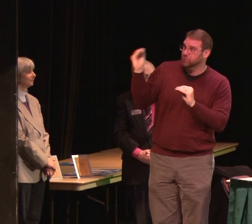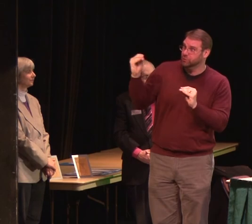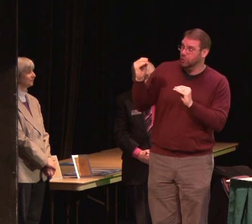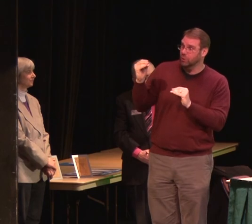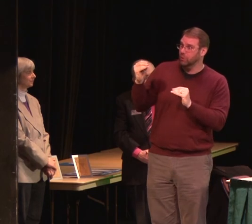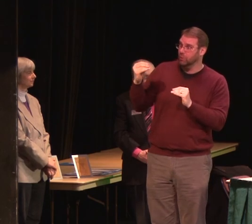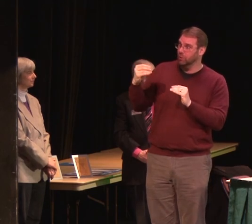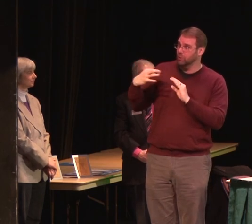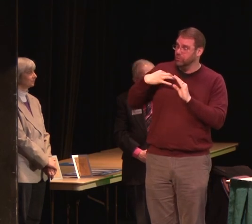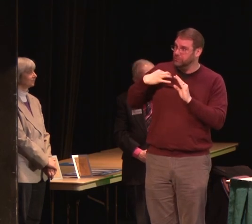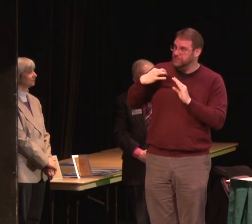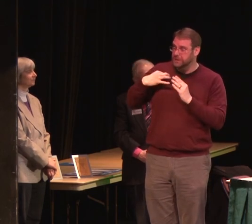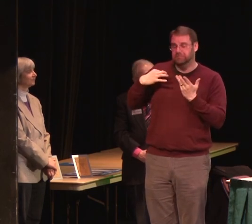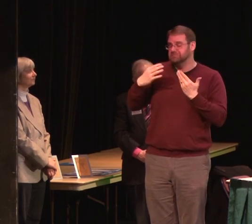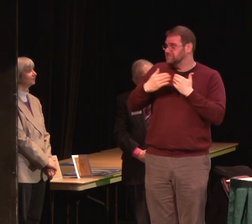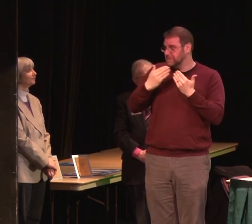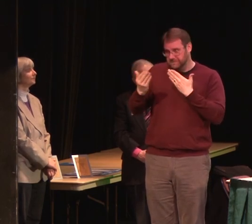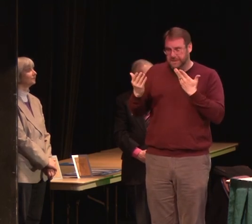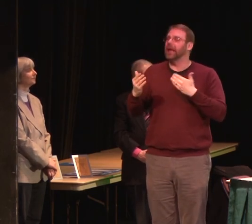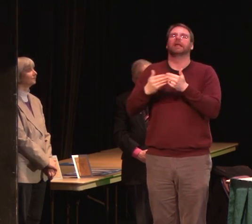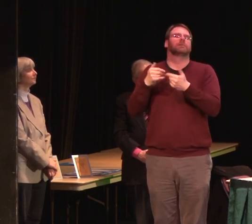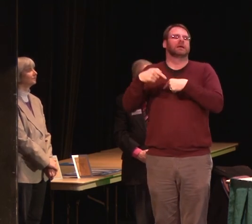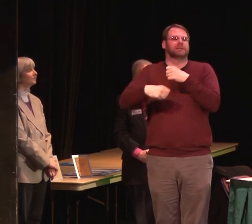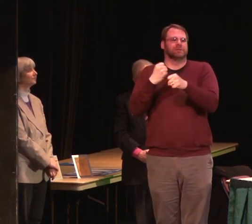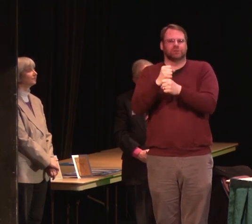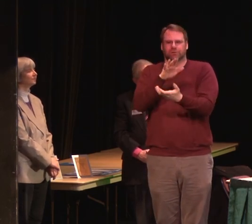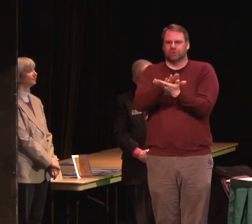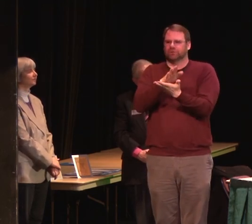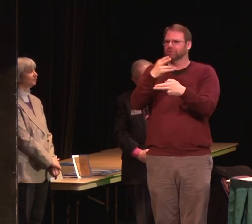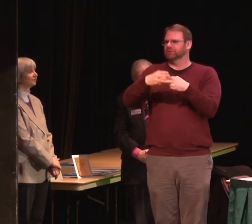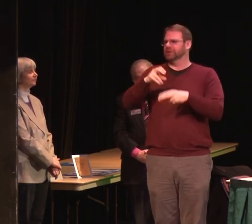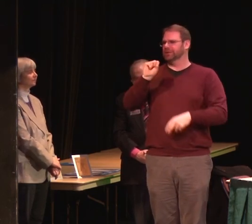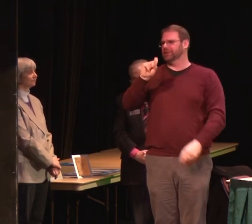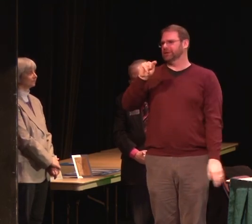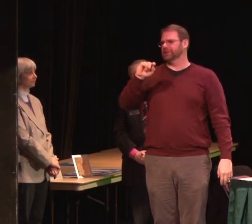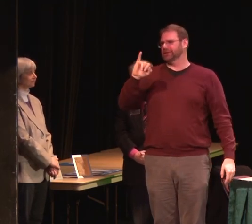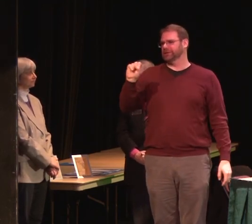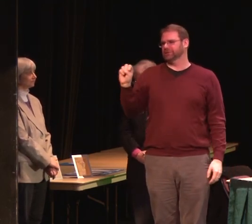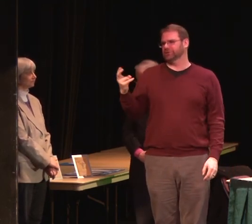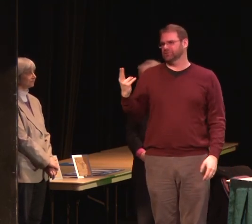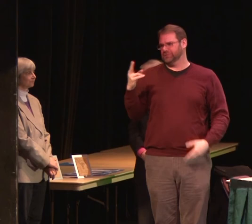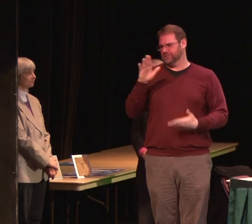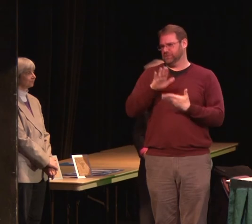So, this year's recipient school is St. Joseph's School,